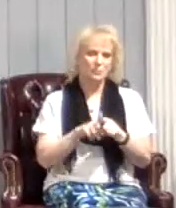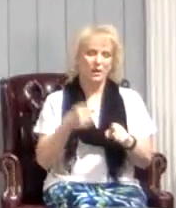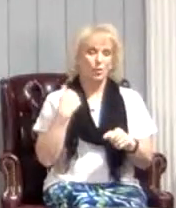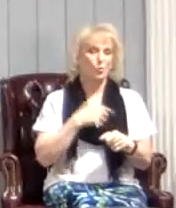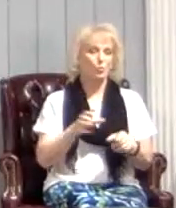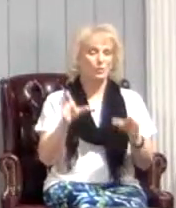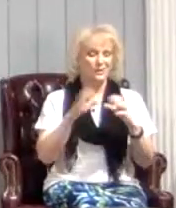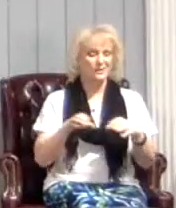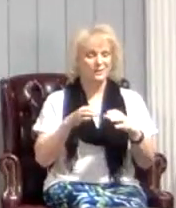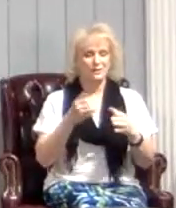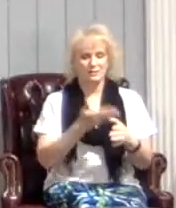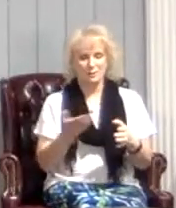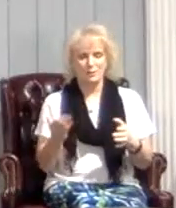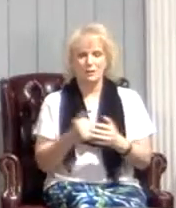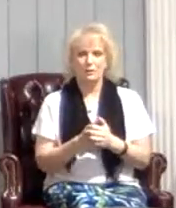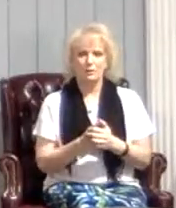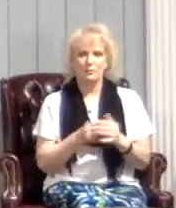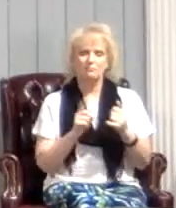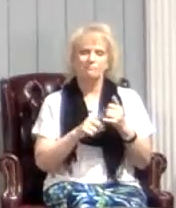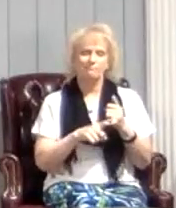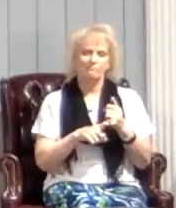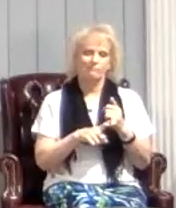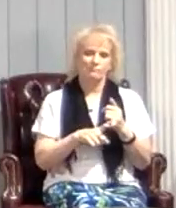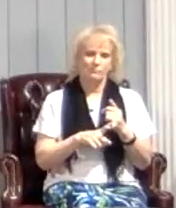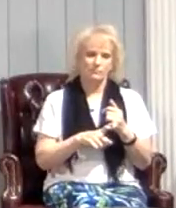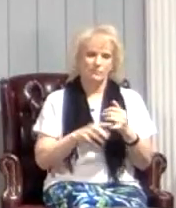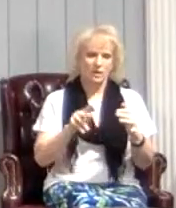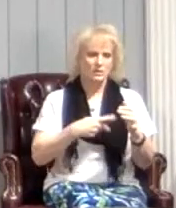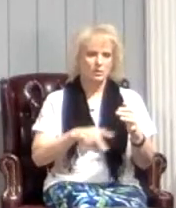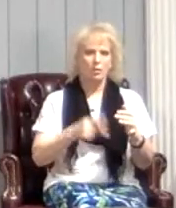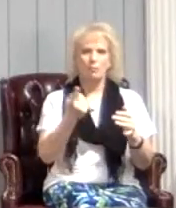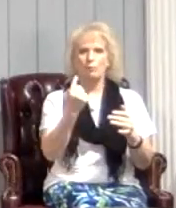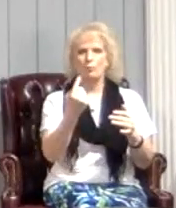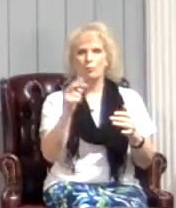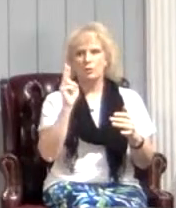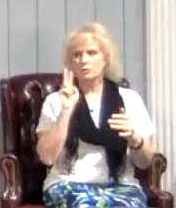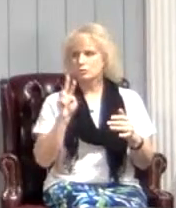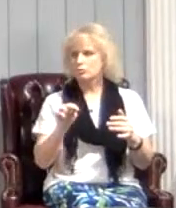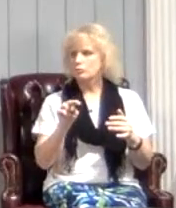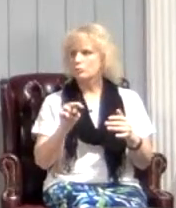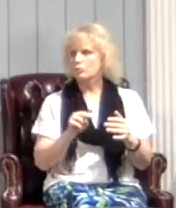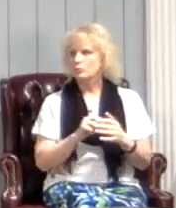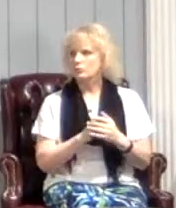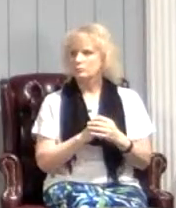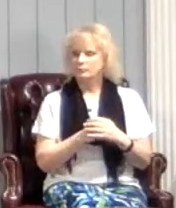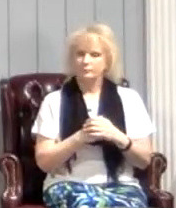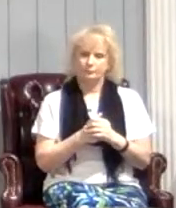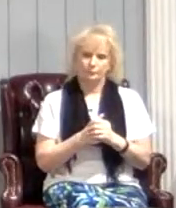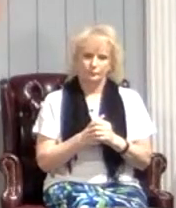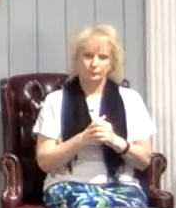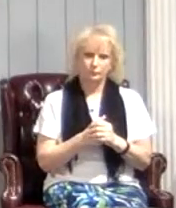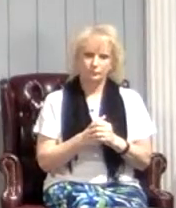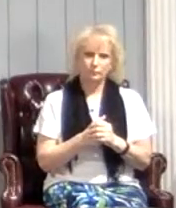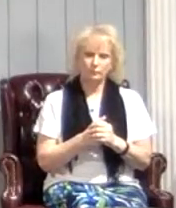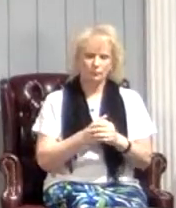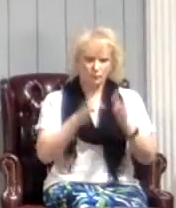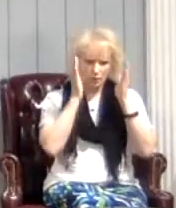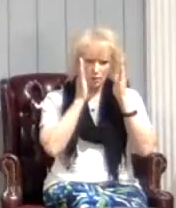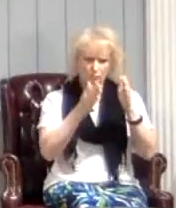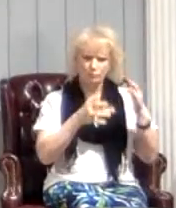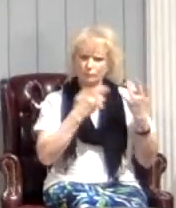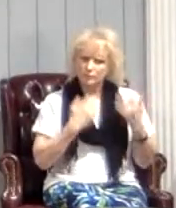That's a great way to live. Finally, I'll be done with this. We turn to Psalm 112. We'll be done once we get done with this. A fixed